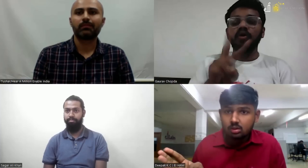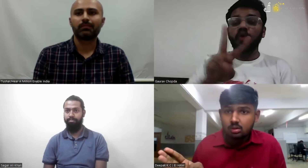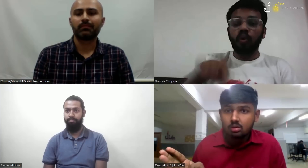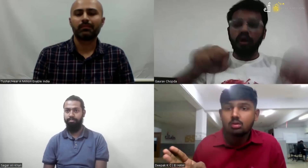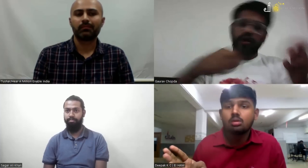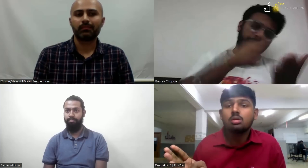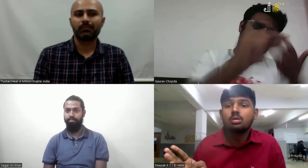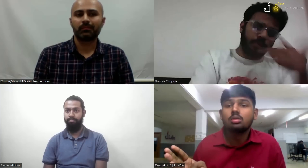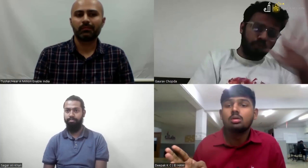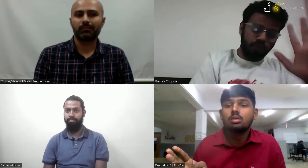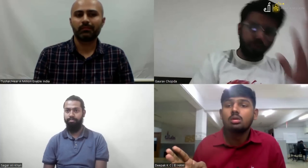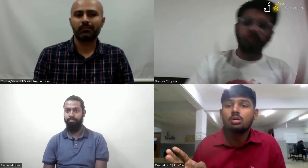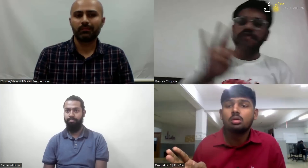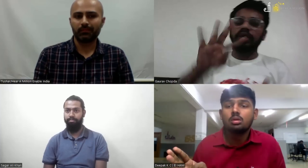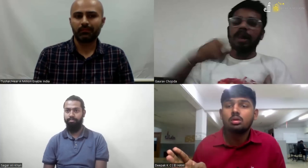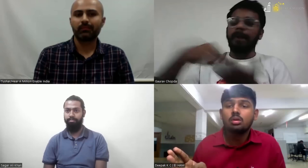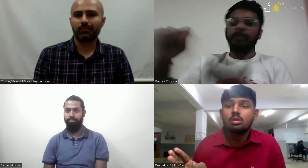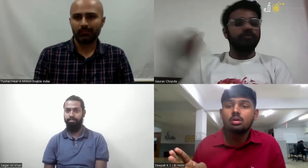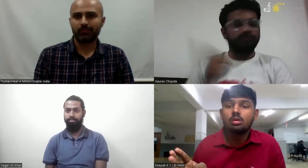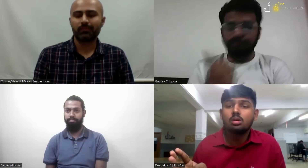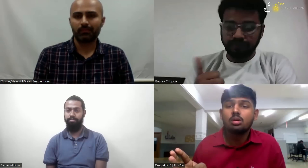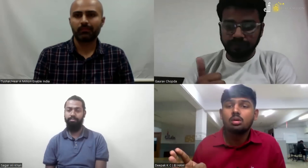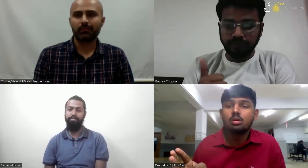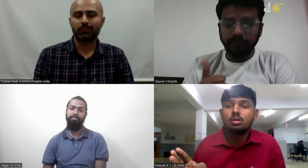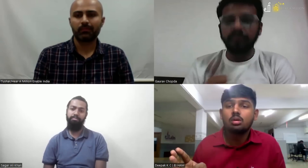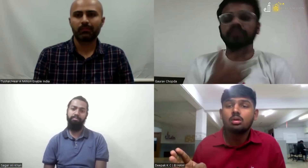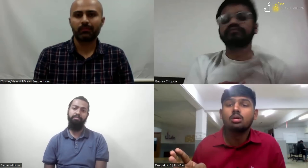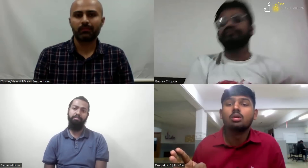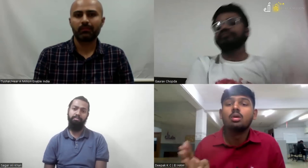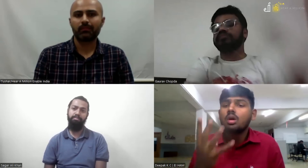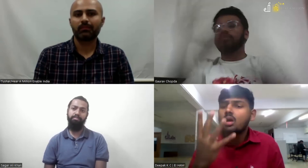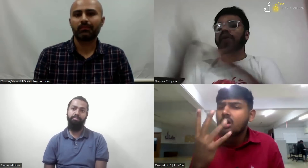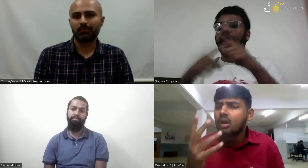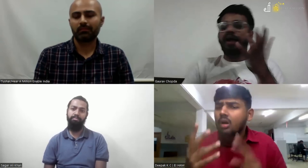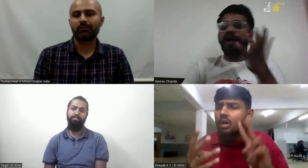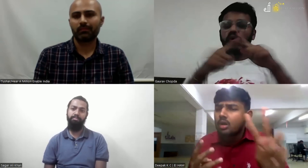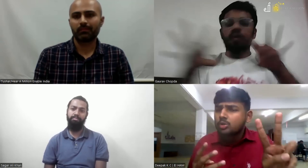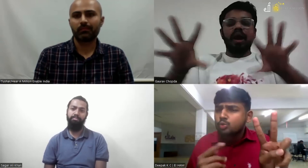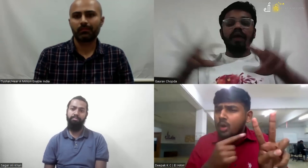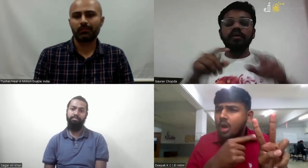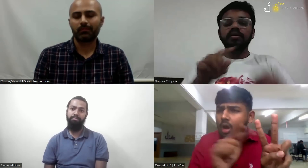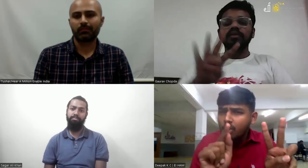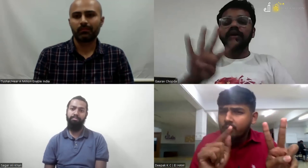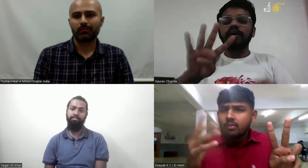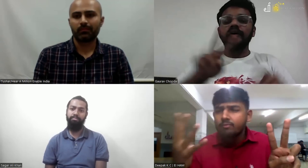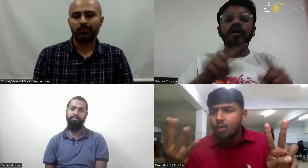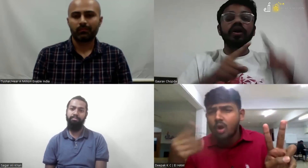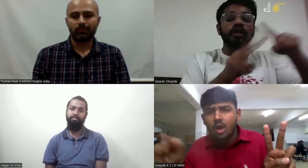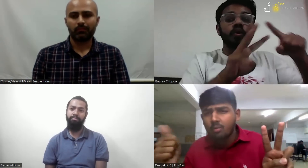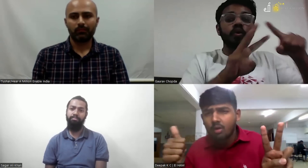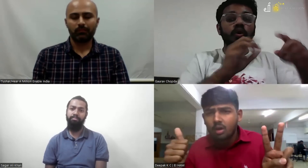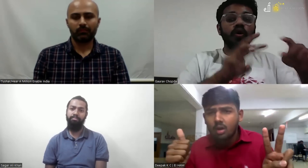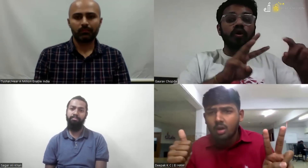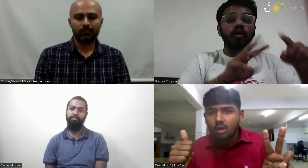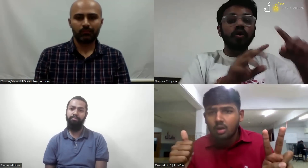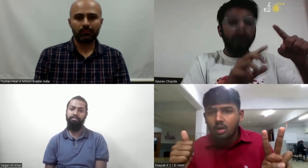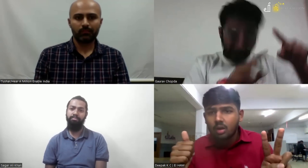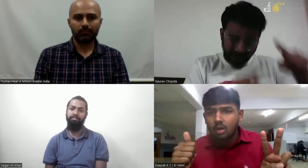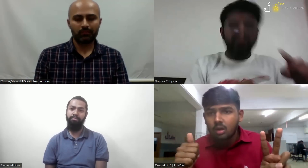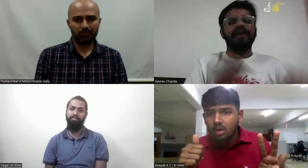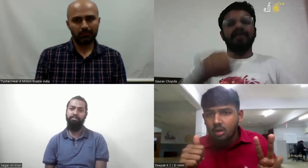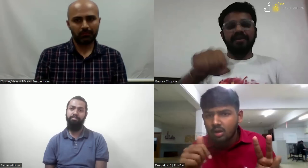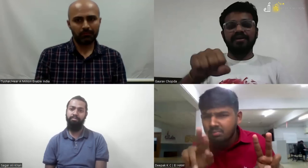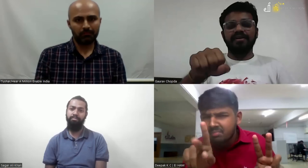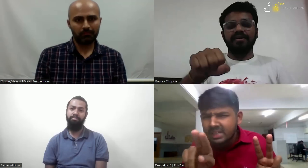was done. They told me that for two-wheeler that is approved, but for four-wheeler, how